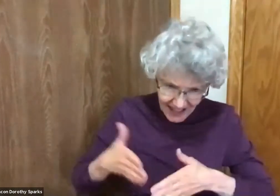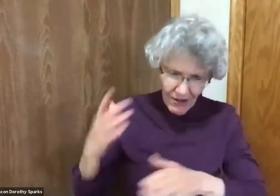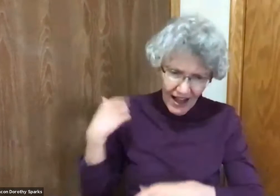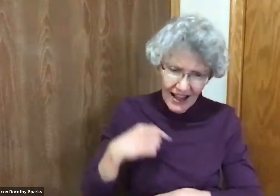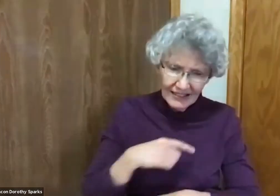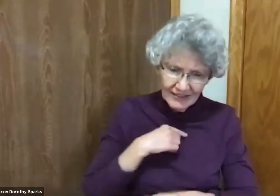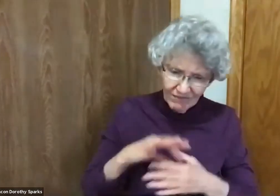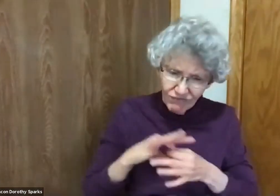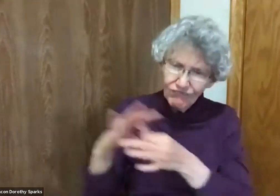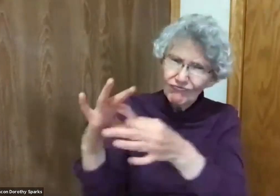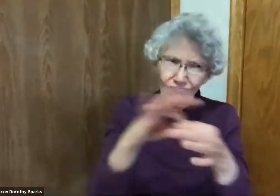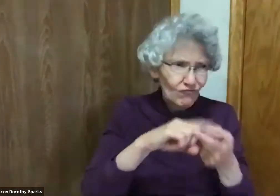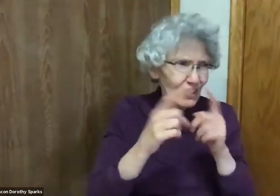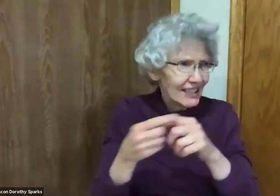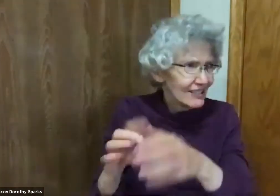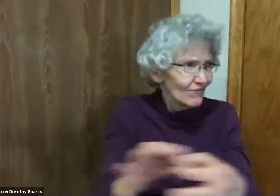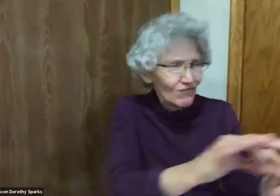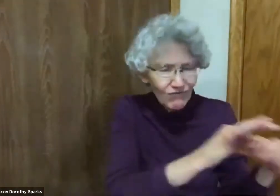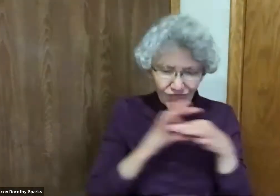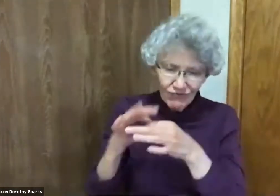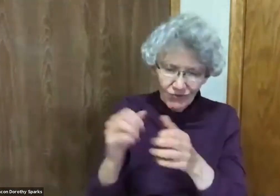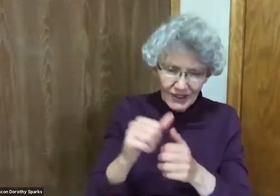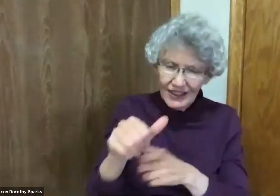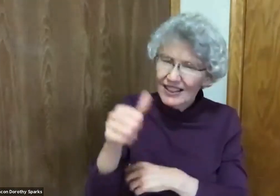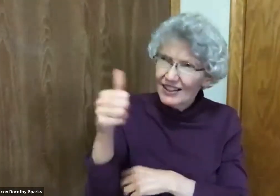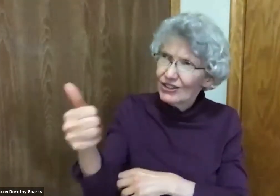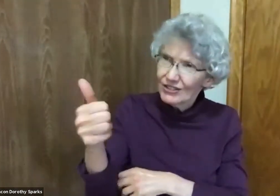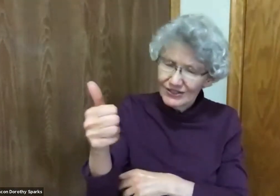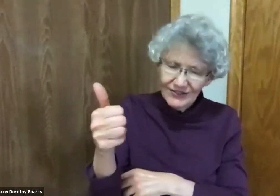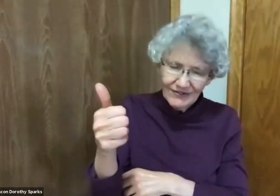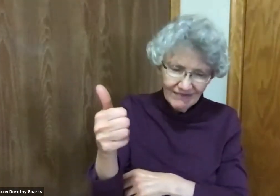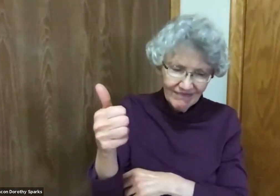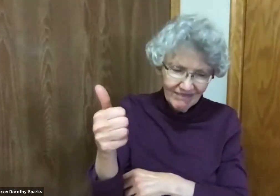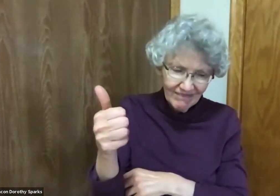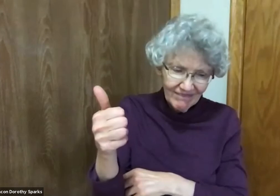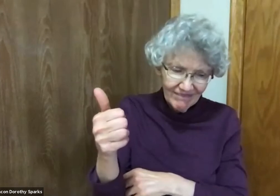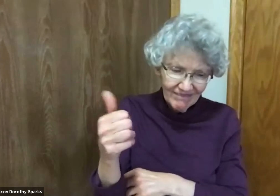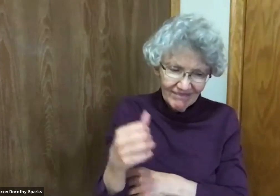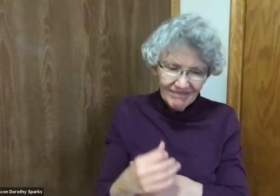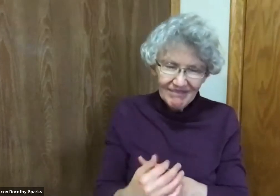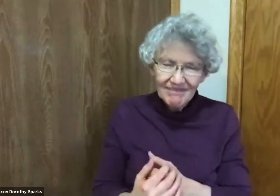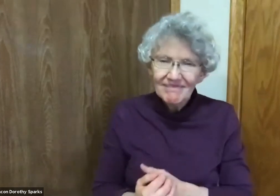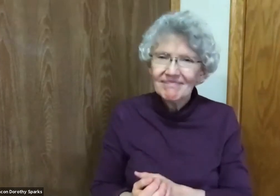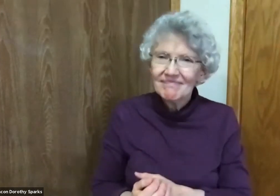Thank you for peace that allows us to live in friendship with others.